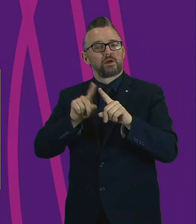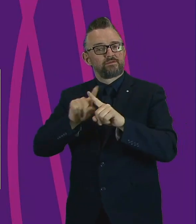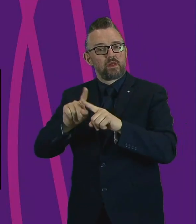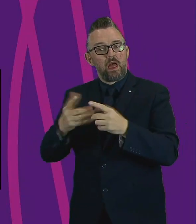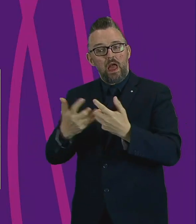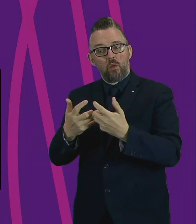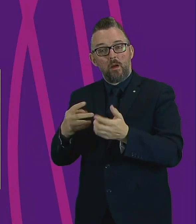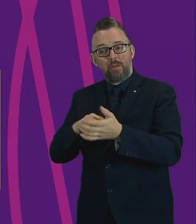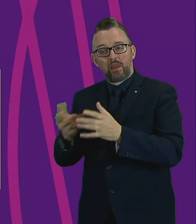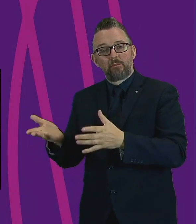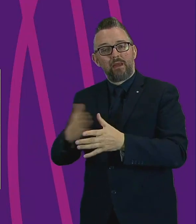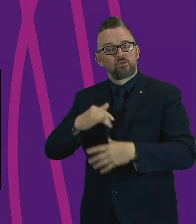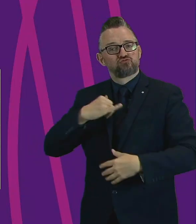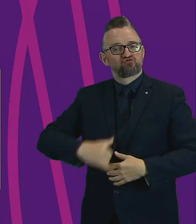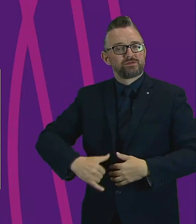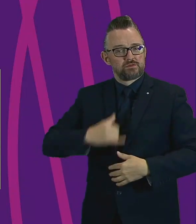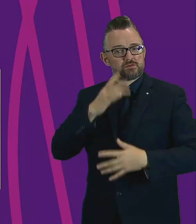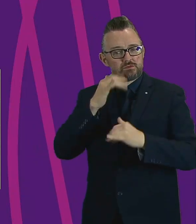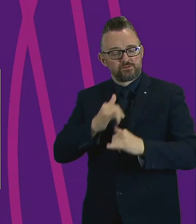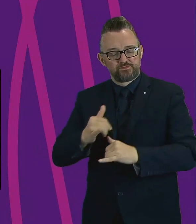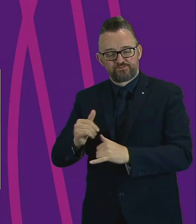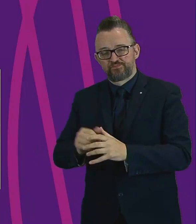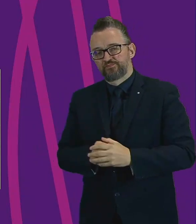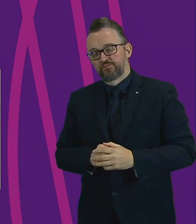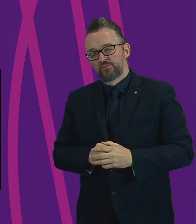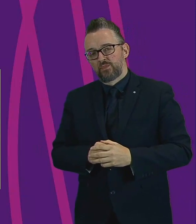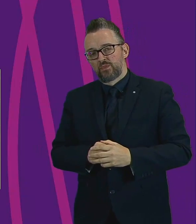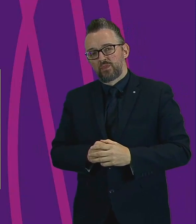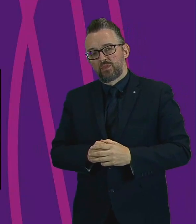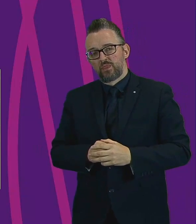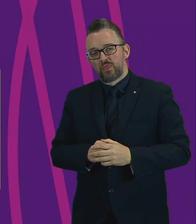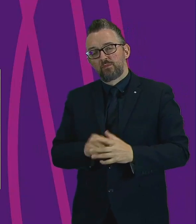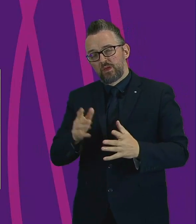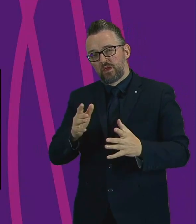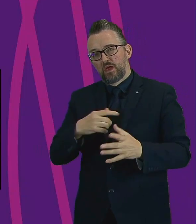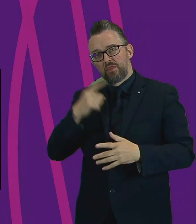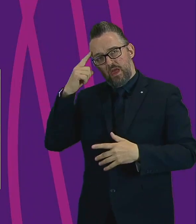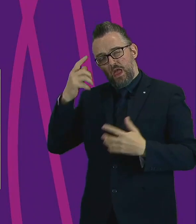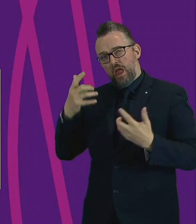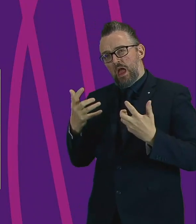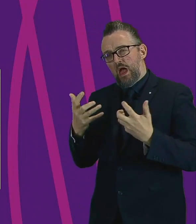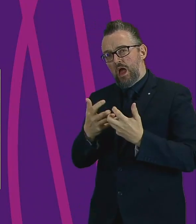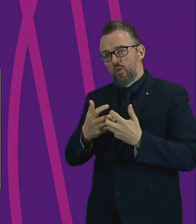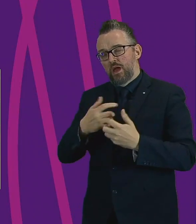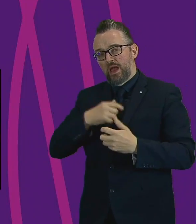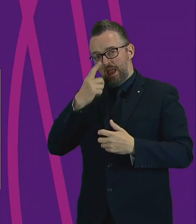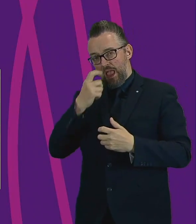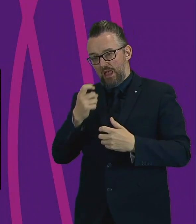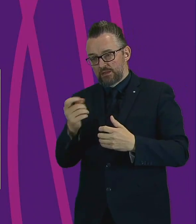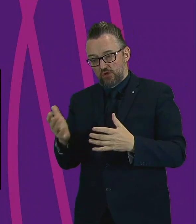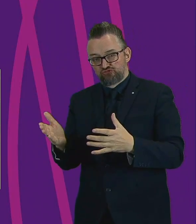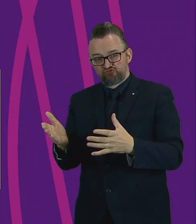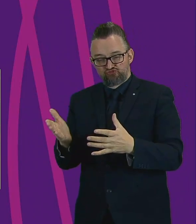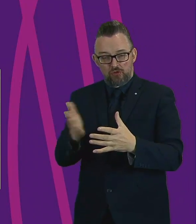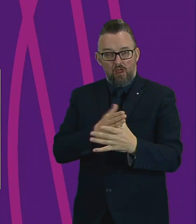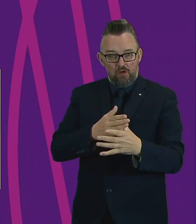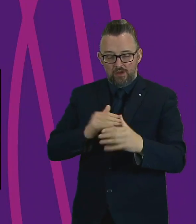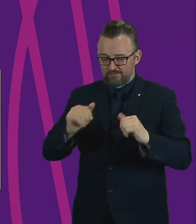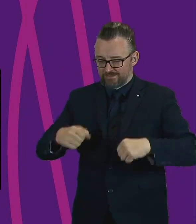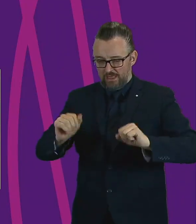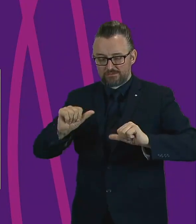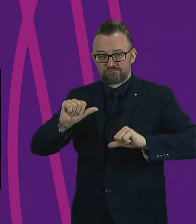of screening services. In looking to how we slowly and safely remobilise and recover whilst